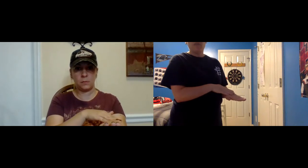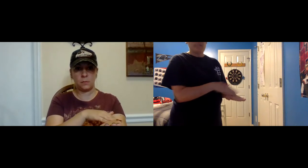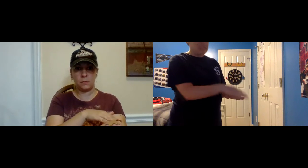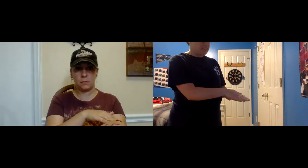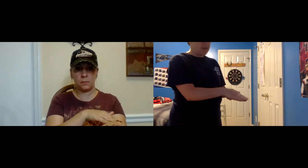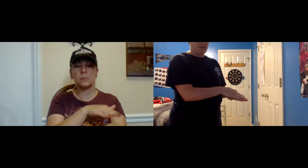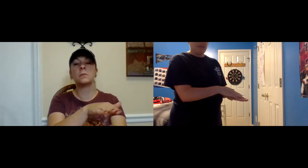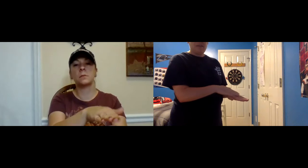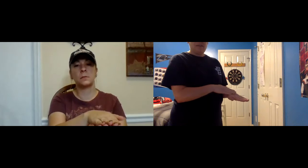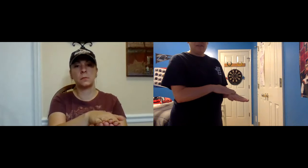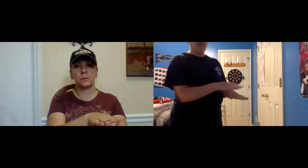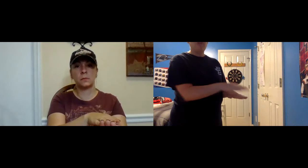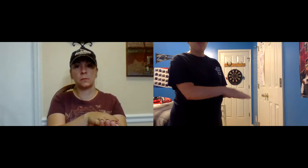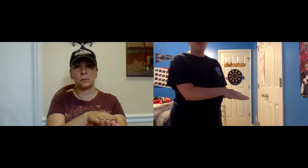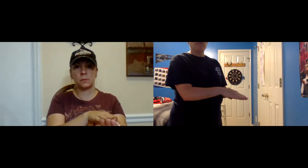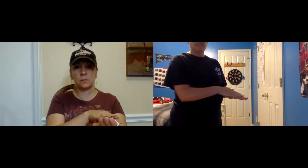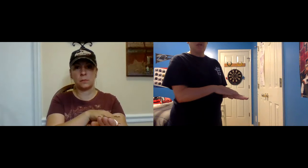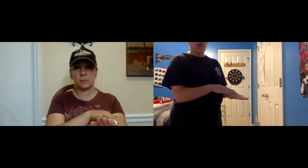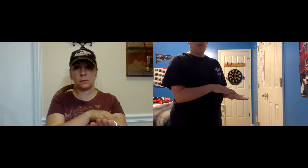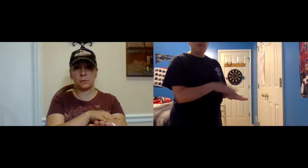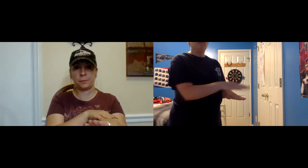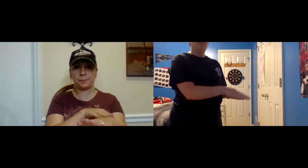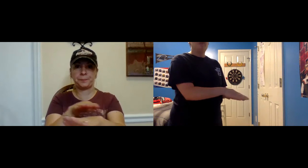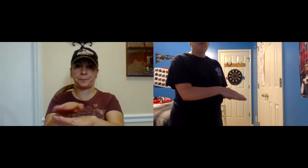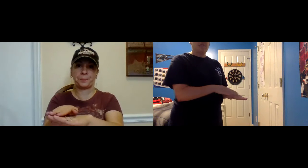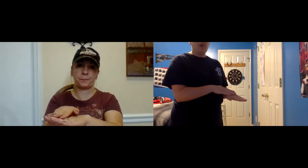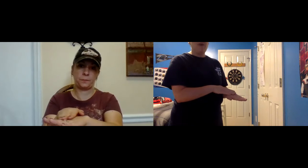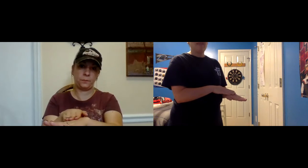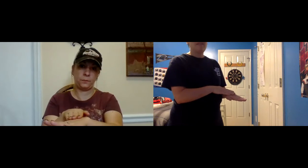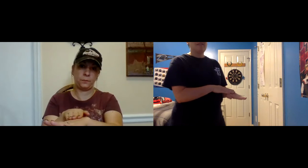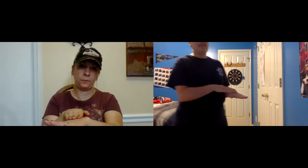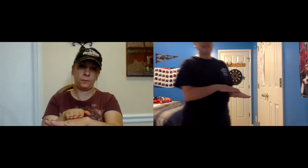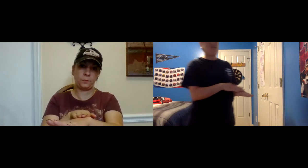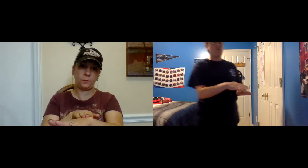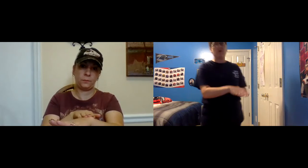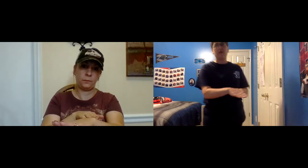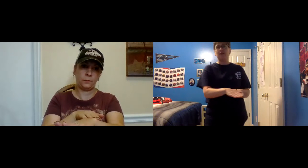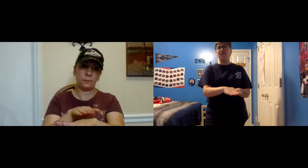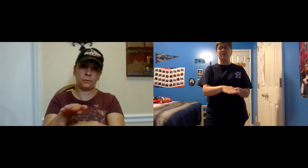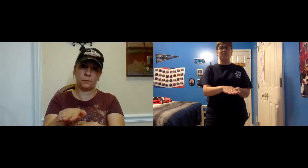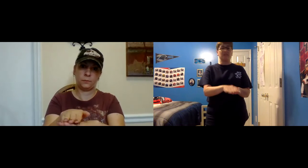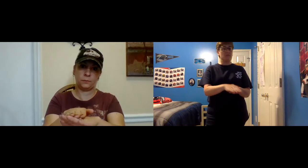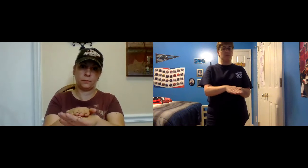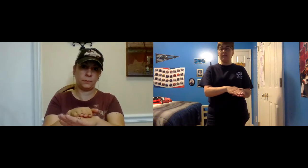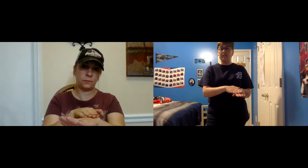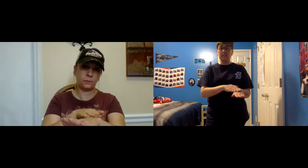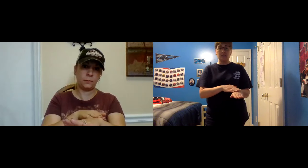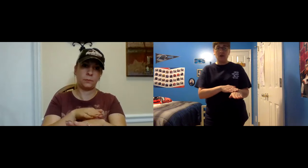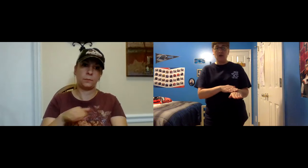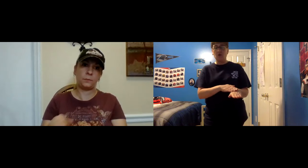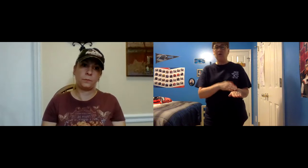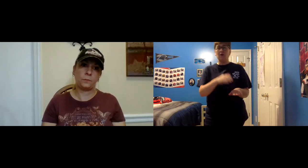glove that's stuck, you know, and you're doing it slow. So slow, and that's for if the music